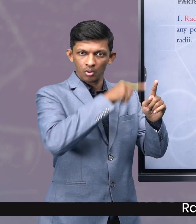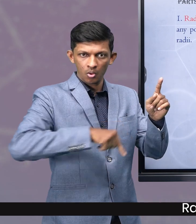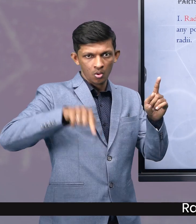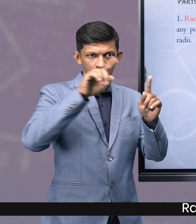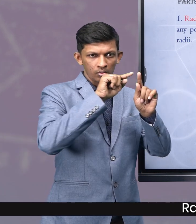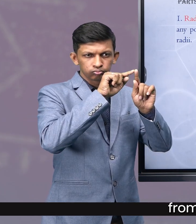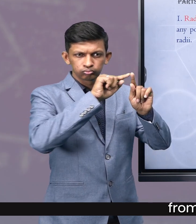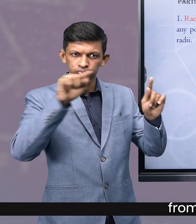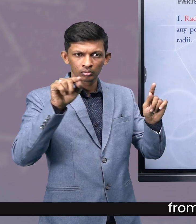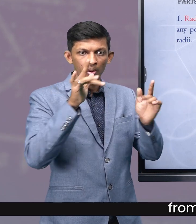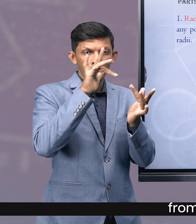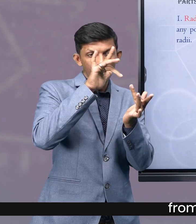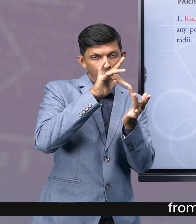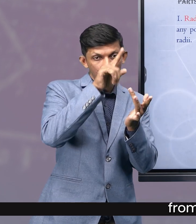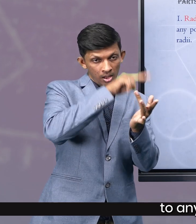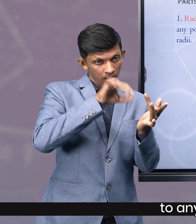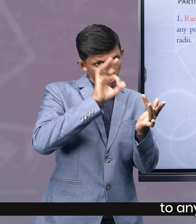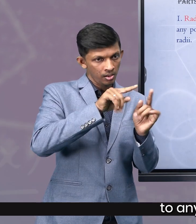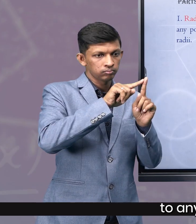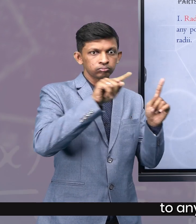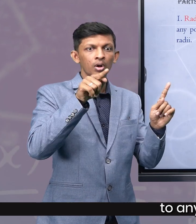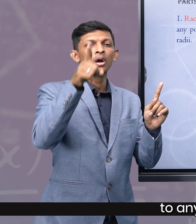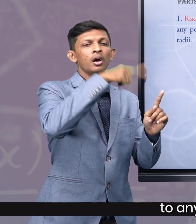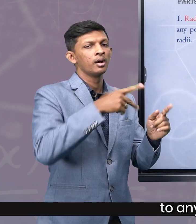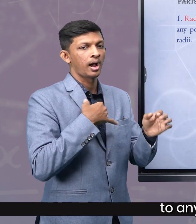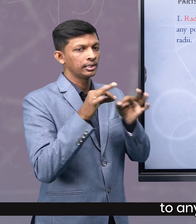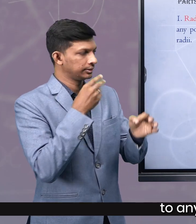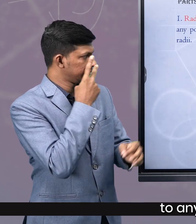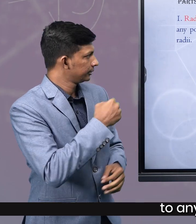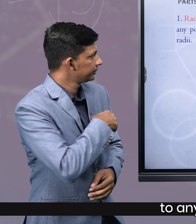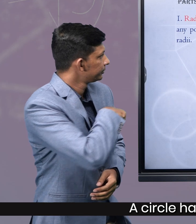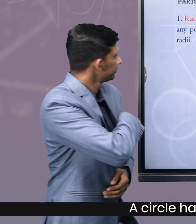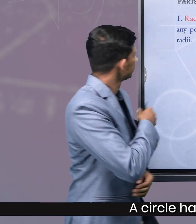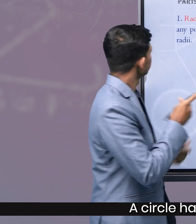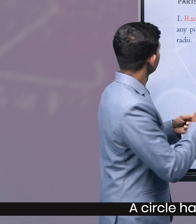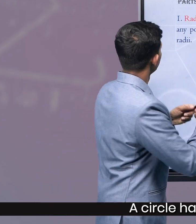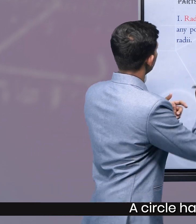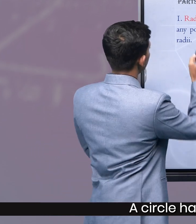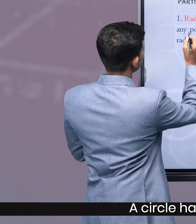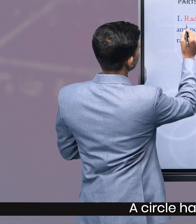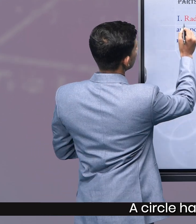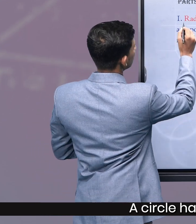Radius is the distance from the center of a circle to any point on its boundary. A circle has an infinite number of